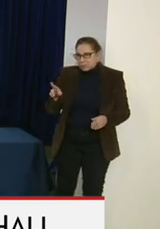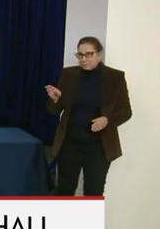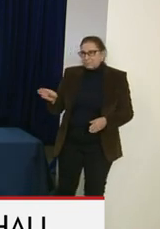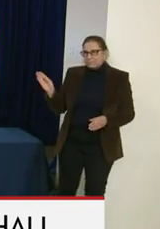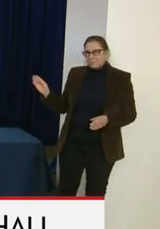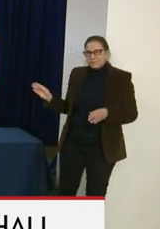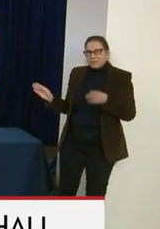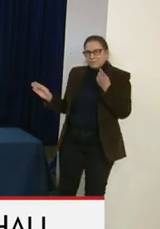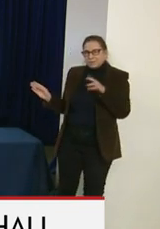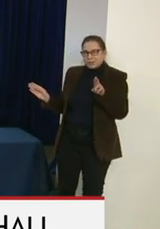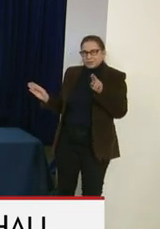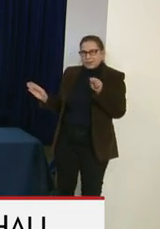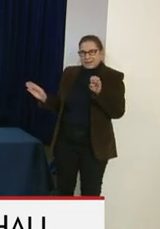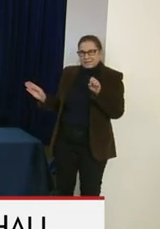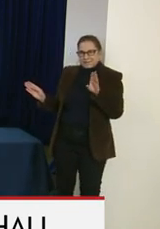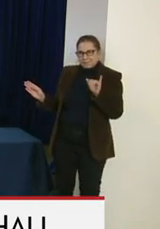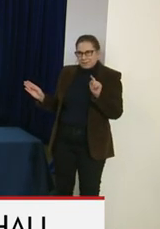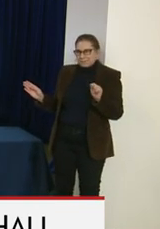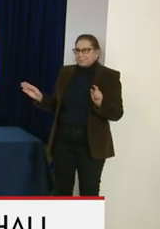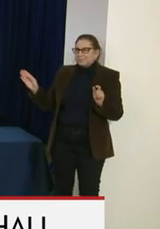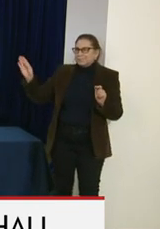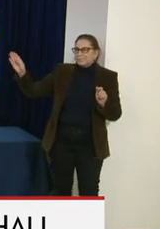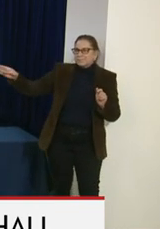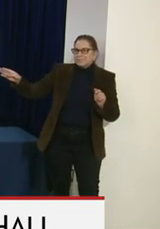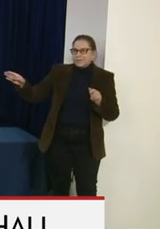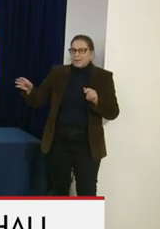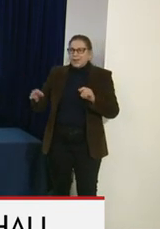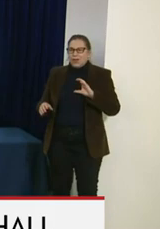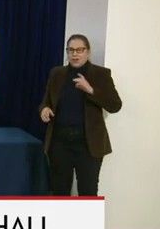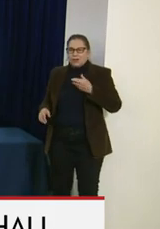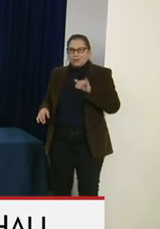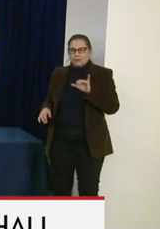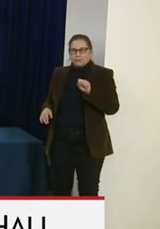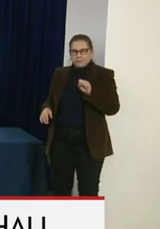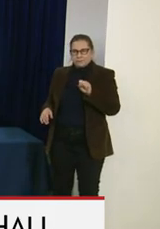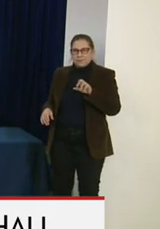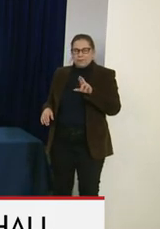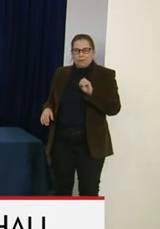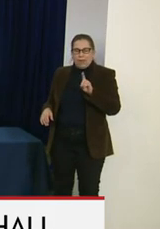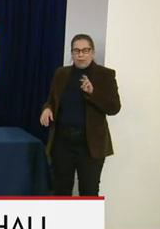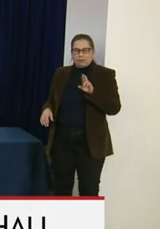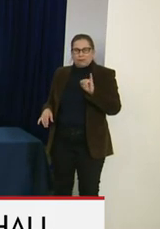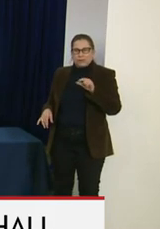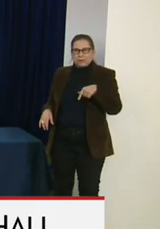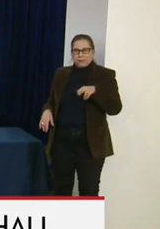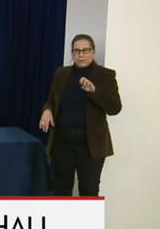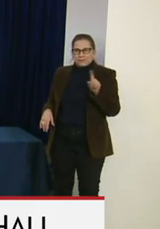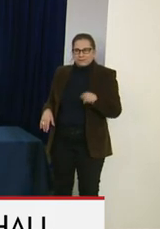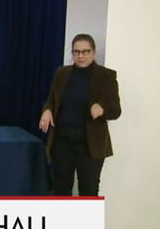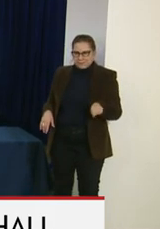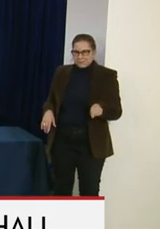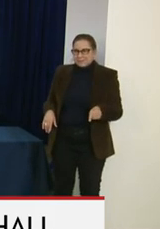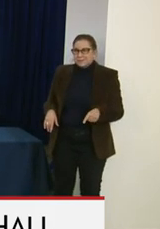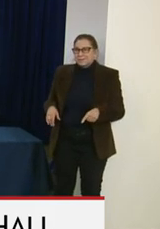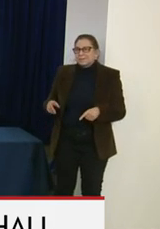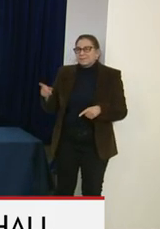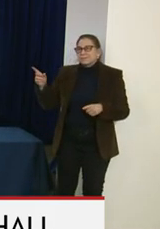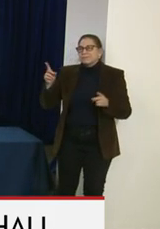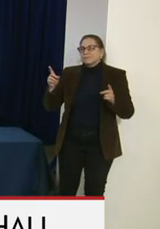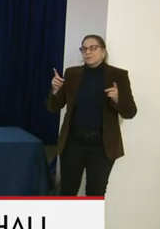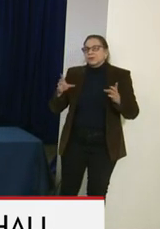Director for Homeland Security and Emergency Management, Christopher Rodriguez, and our Director of the Office of Aging and Community